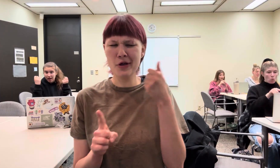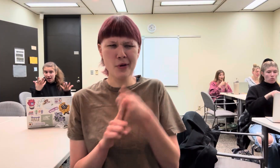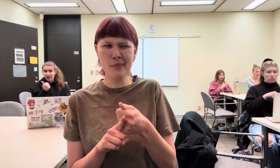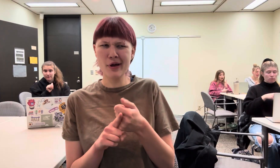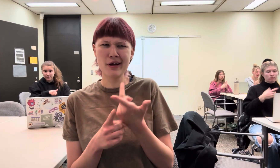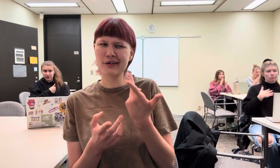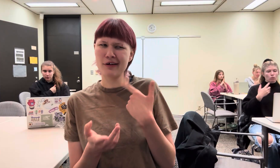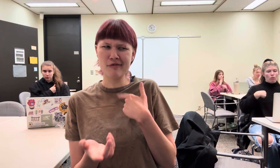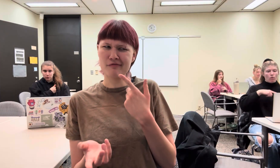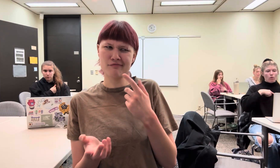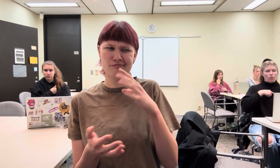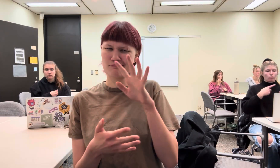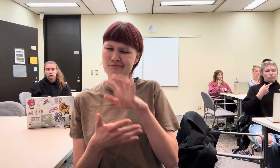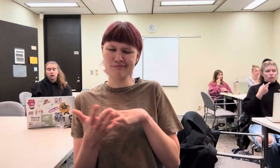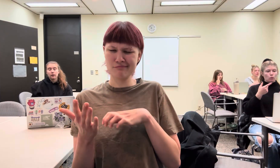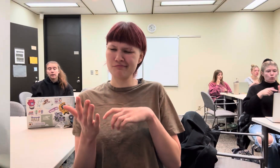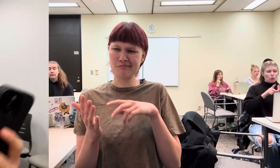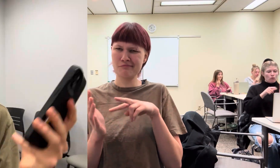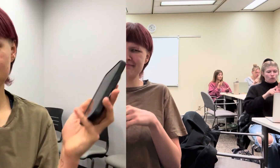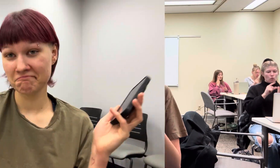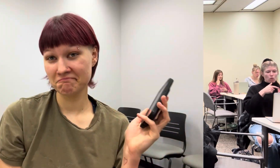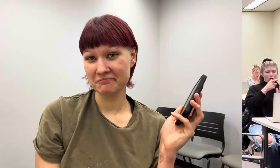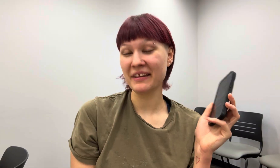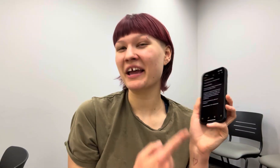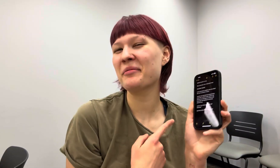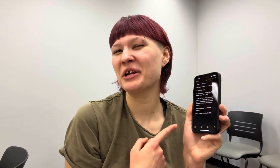so you understand what you're going to do with the other four. And my notes.